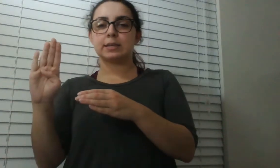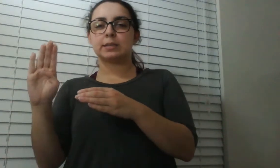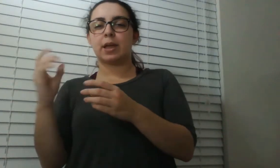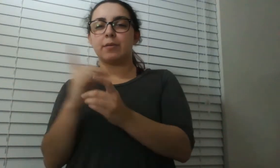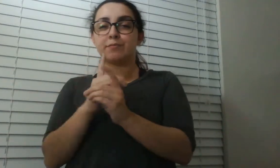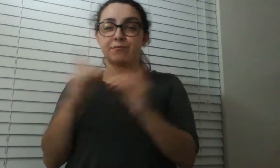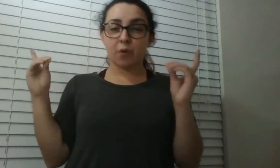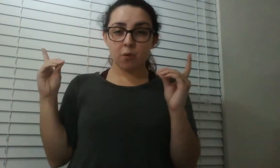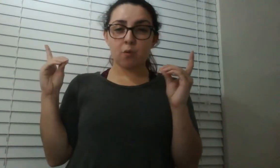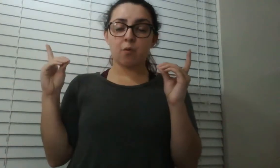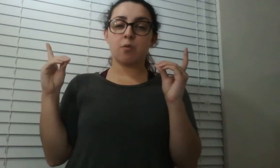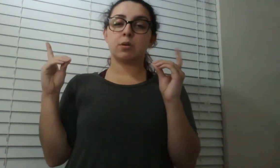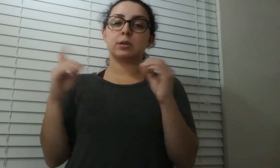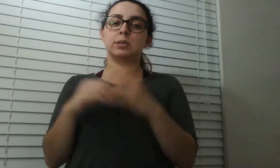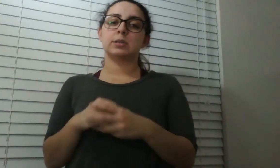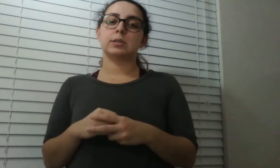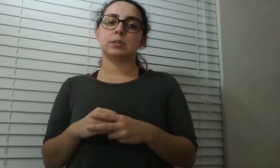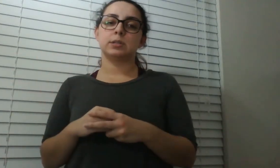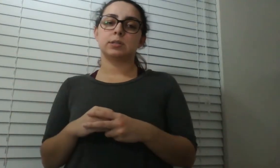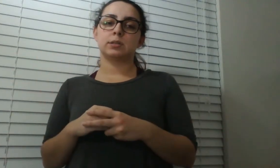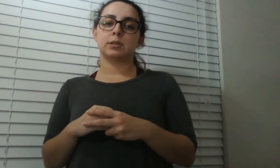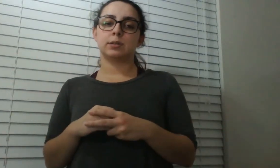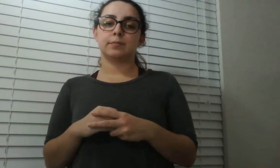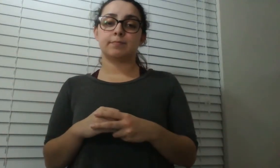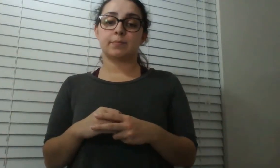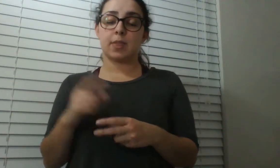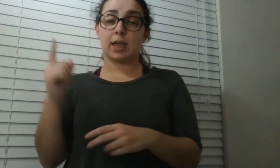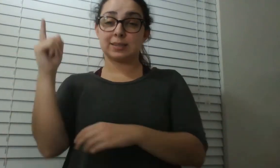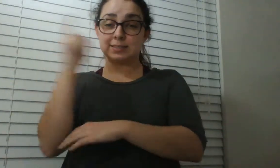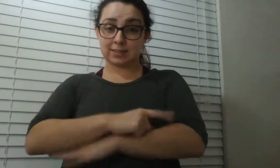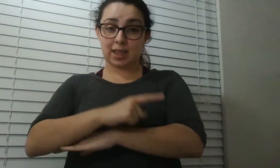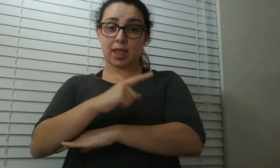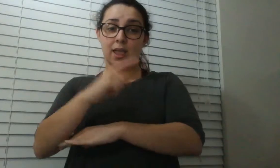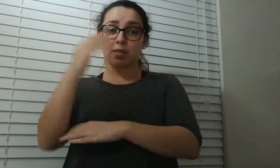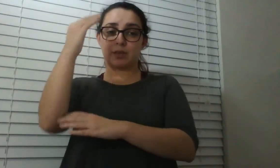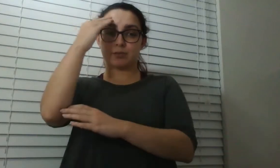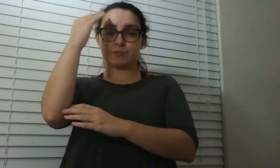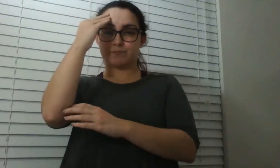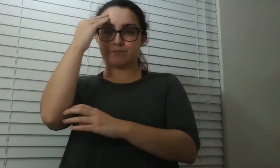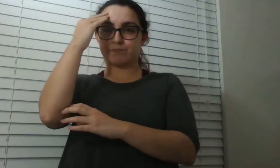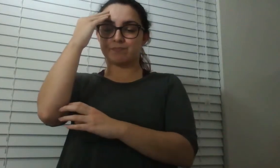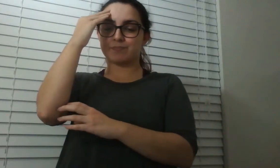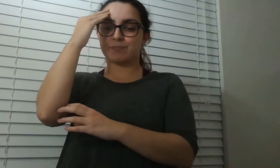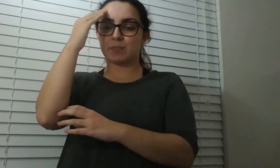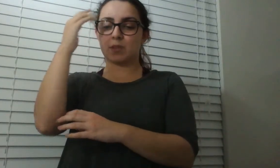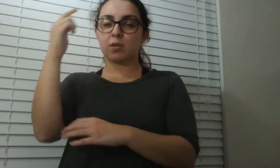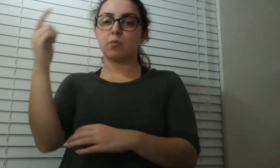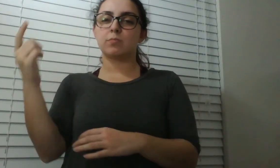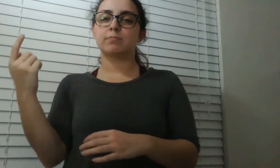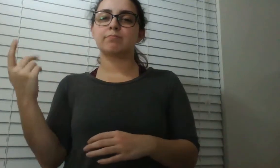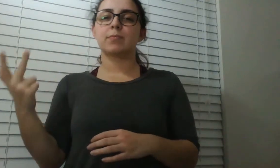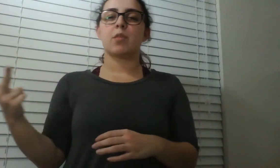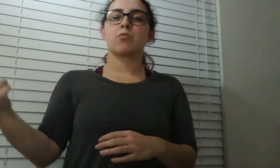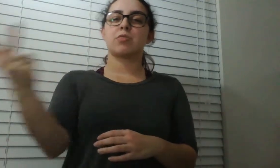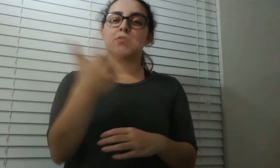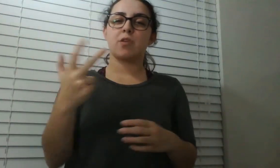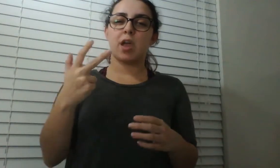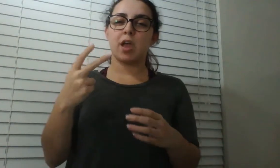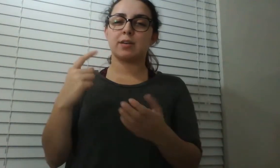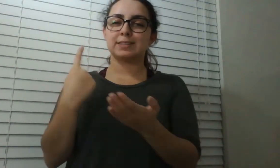But even on that day, they knew. This will be the center of things we talk about for the rest of our lives. The seed jar. Yeah, the day we